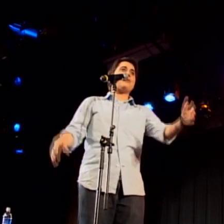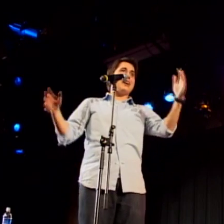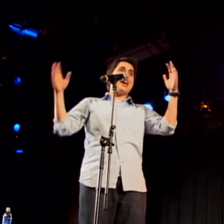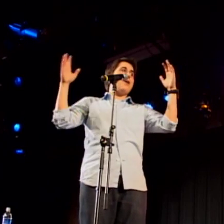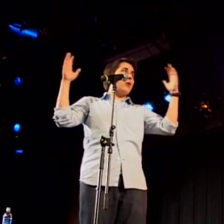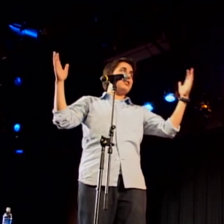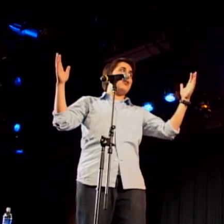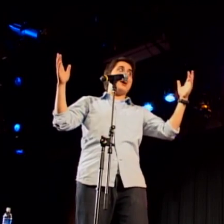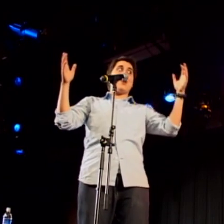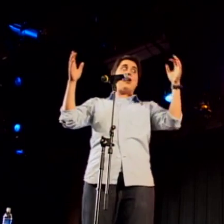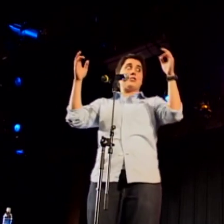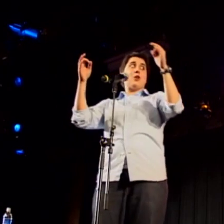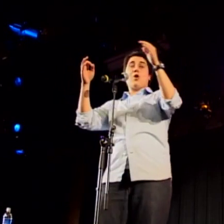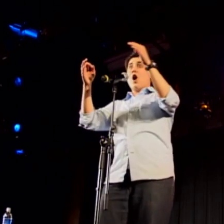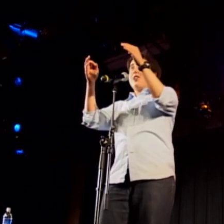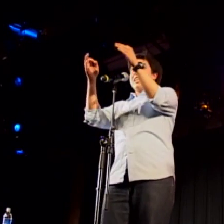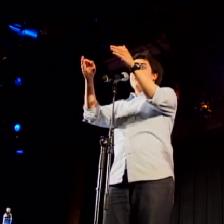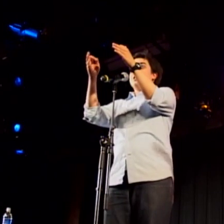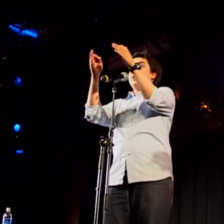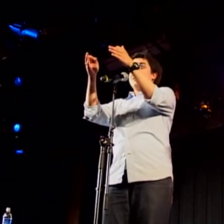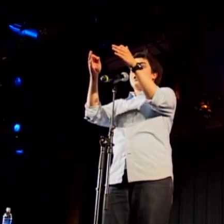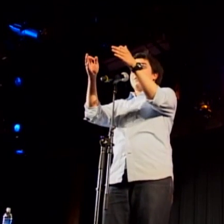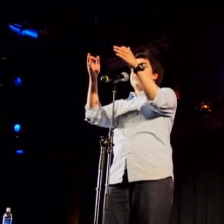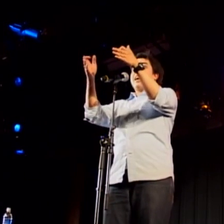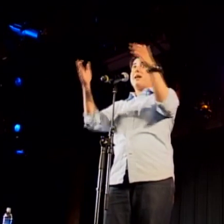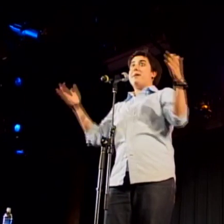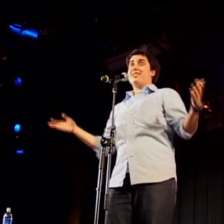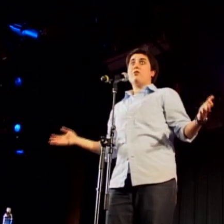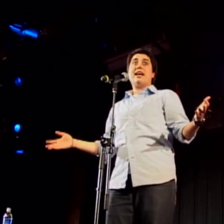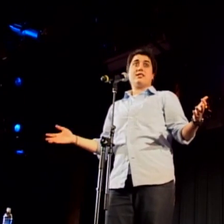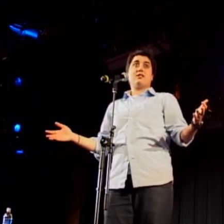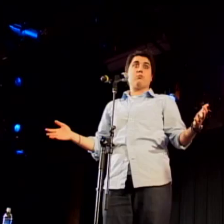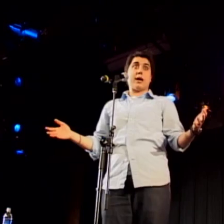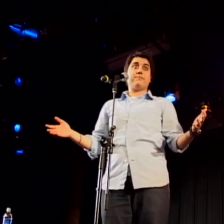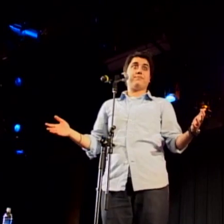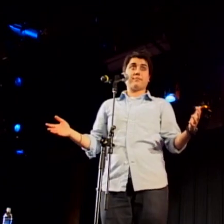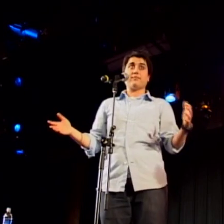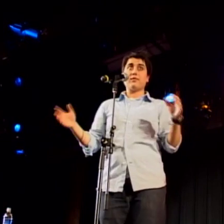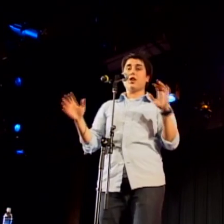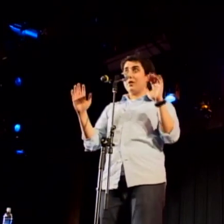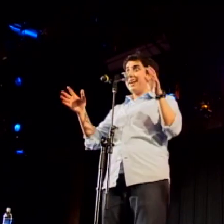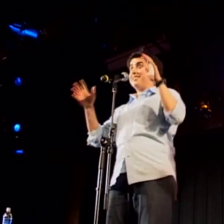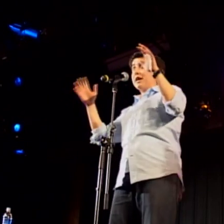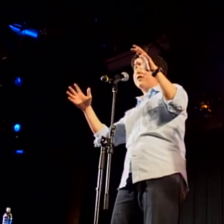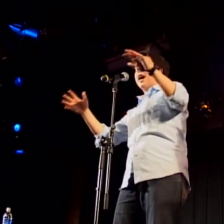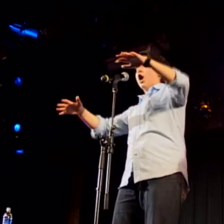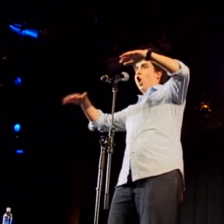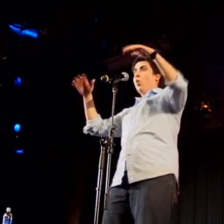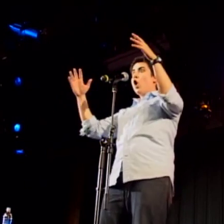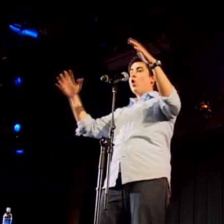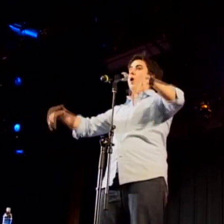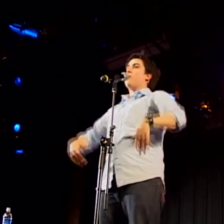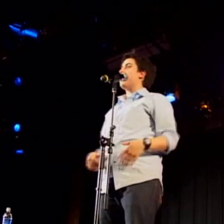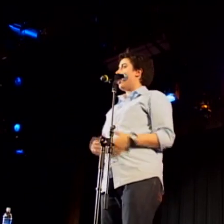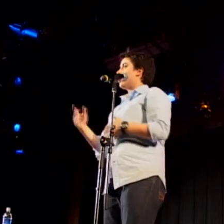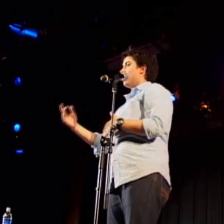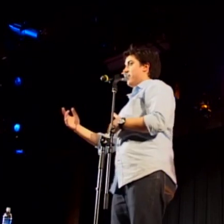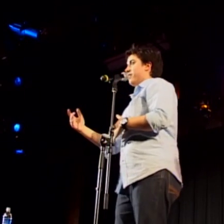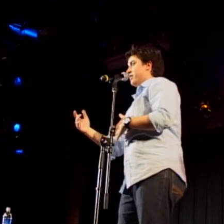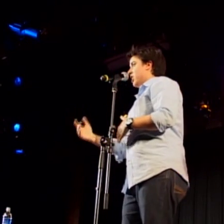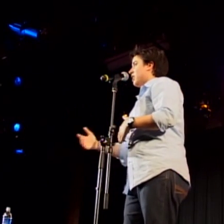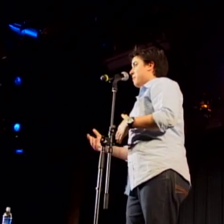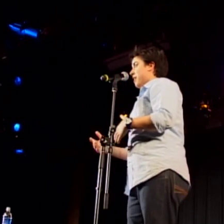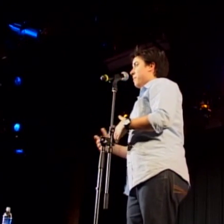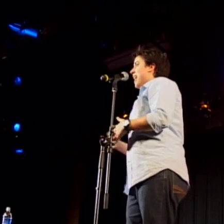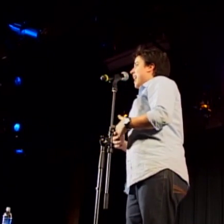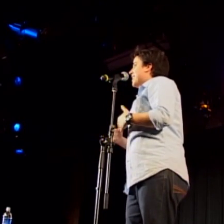oh yeah, so what's going on? Also, on television, you guys heard about the guy in Amazing Race, right? Okay, deaf guy. Woo! I read an article